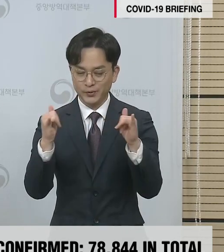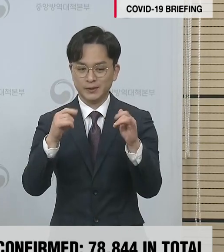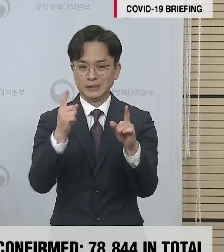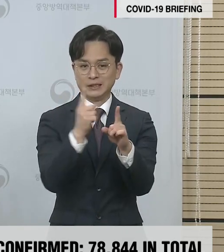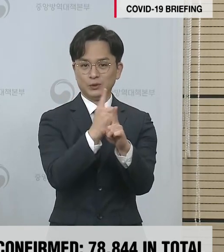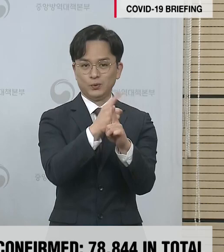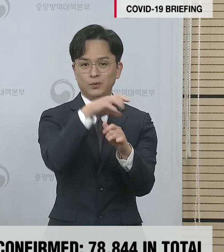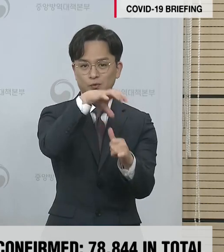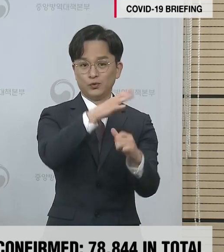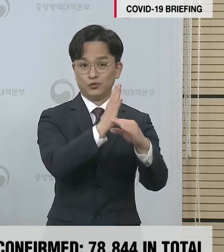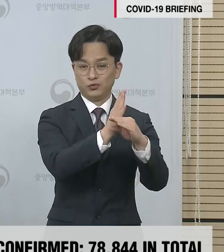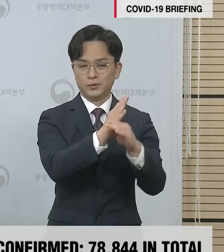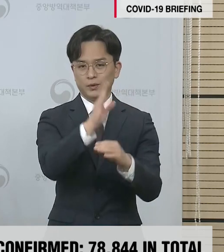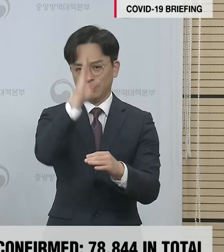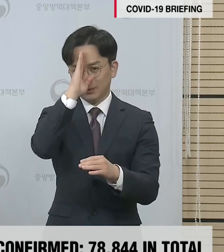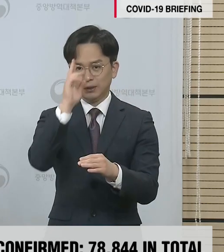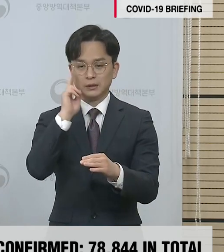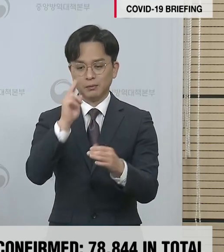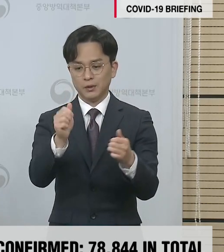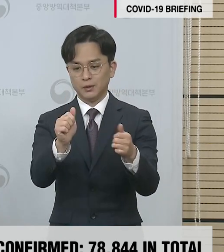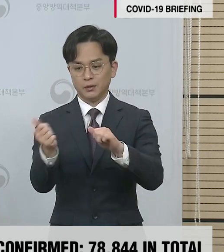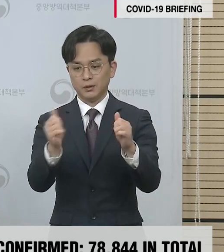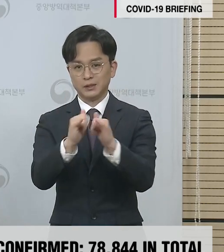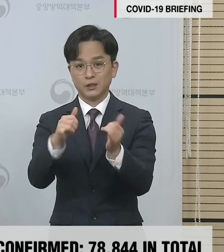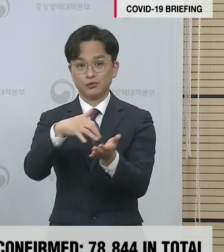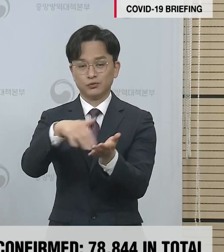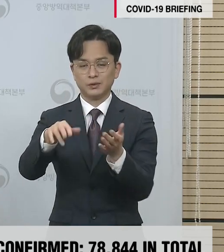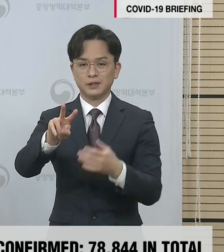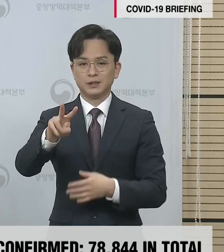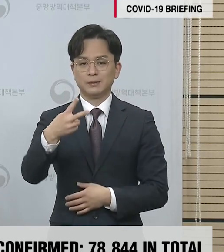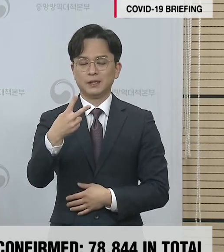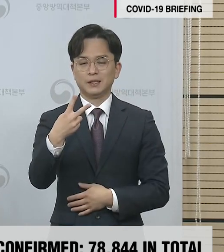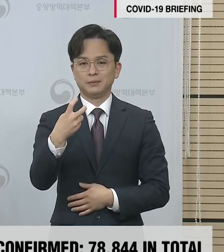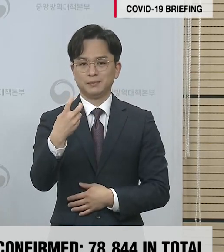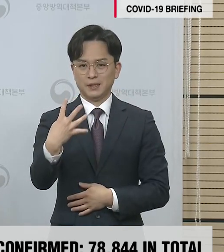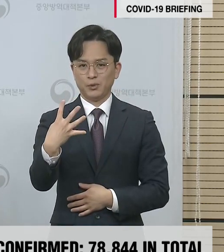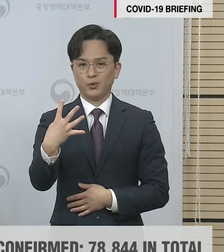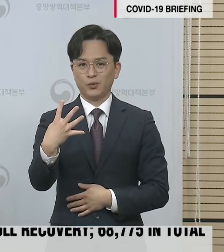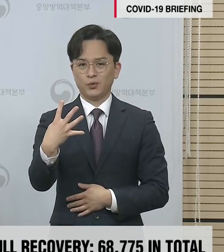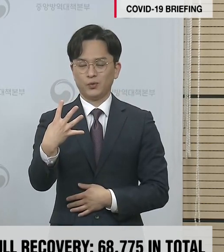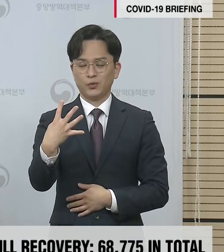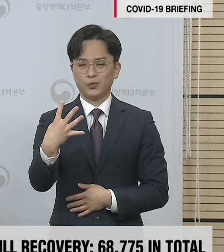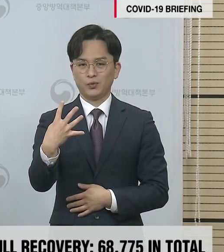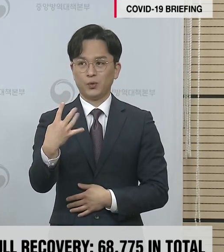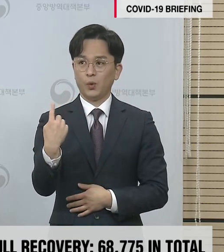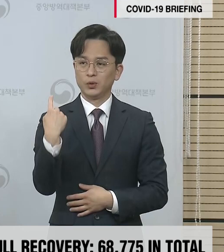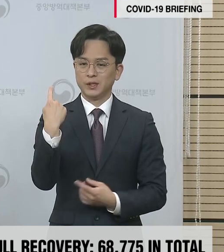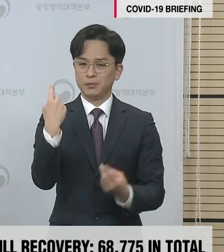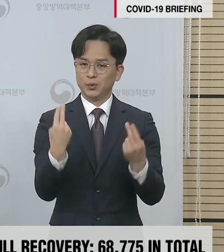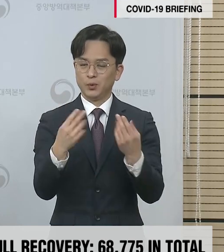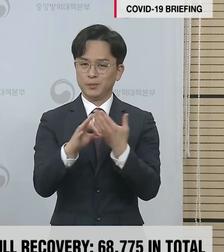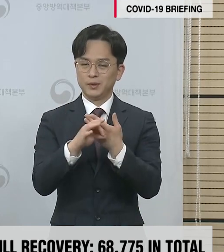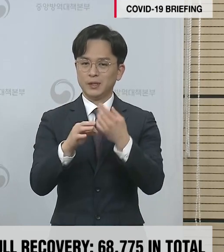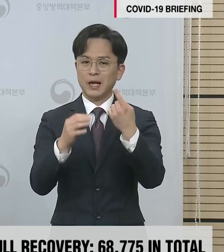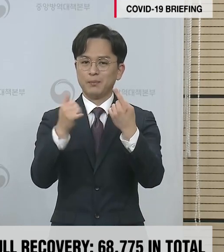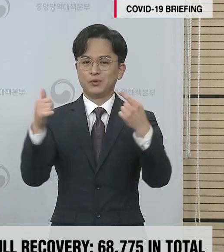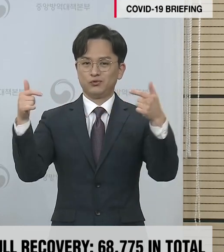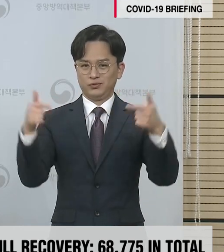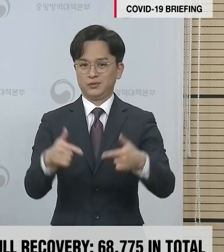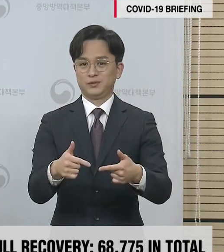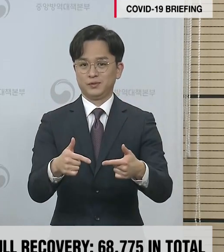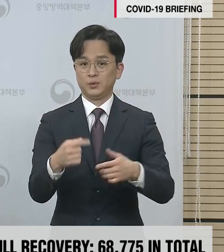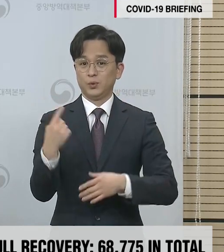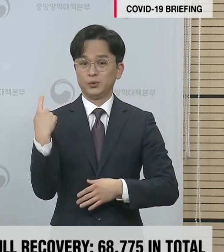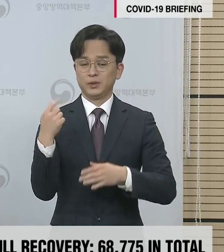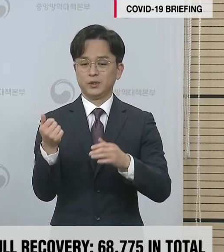8,634 remaining in quarantine, and there are 224 patients with severe or critical conditions. This is a drop by one from the